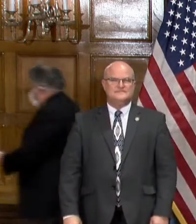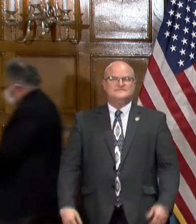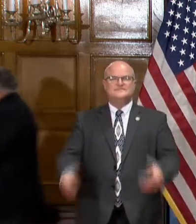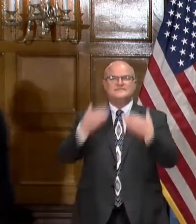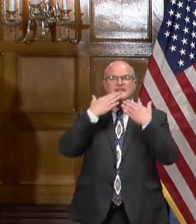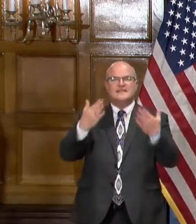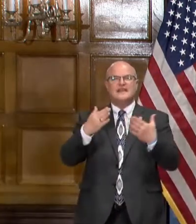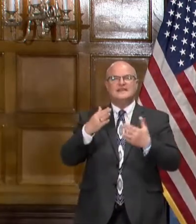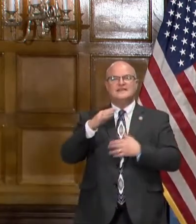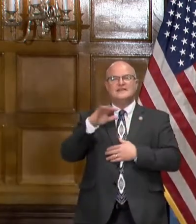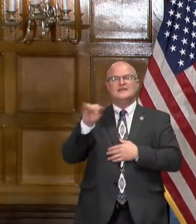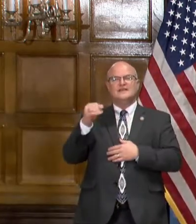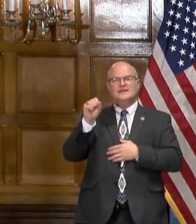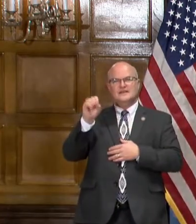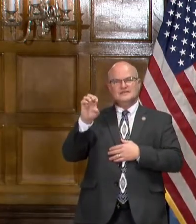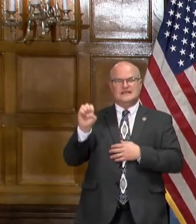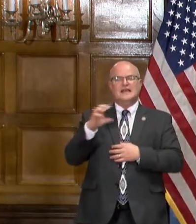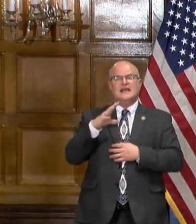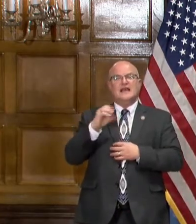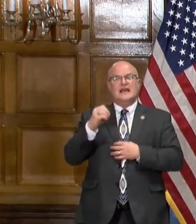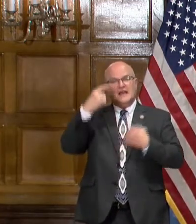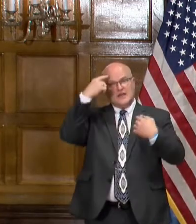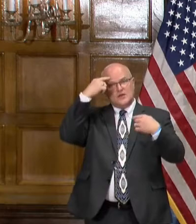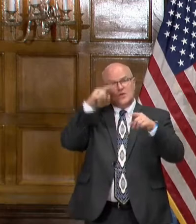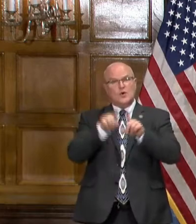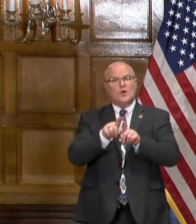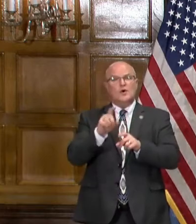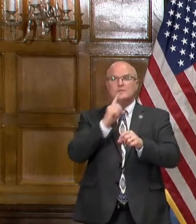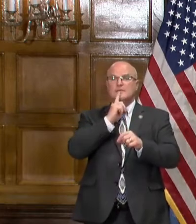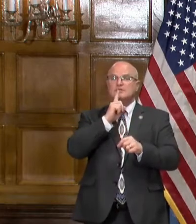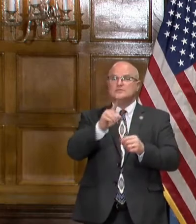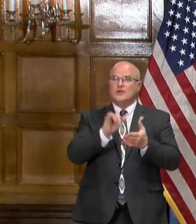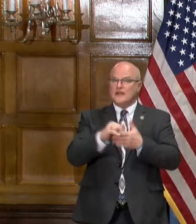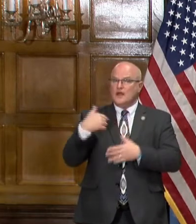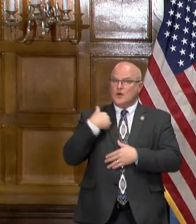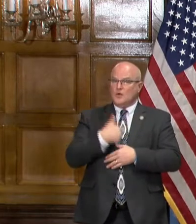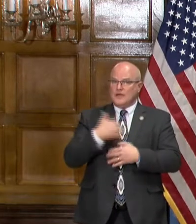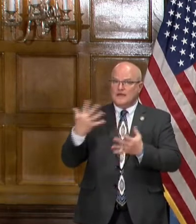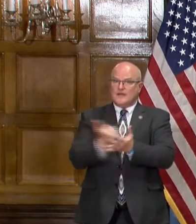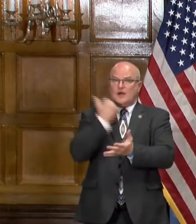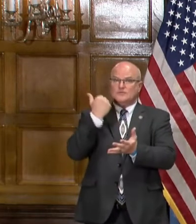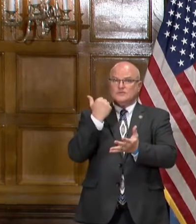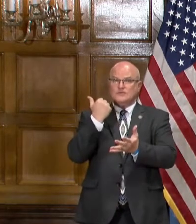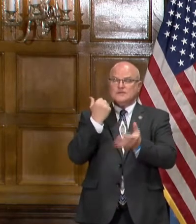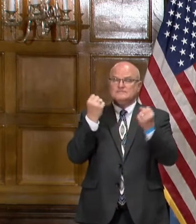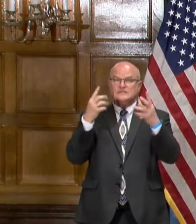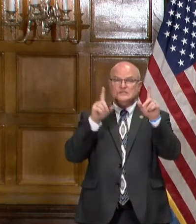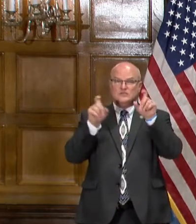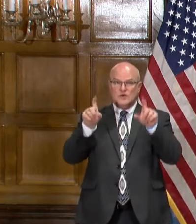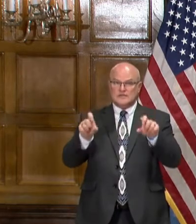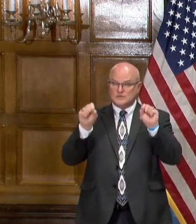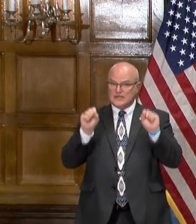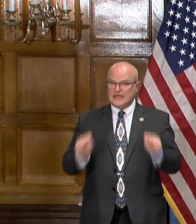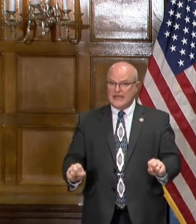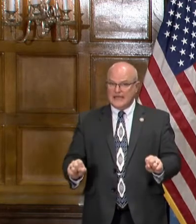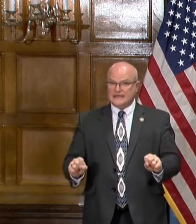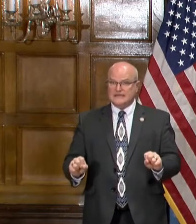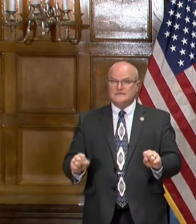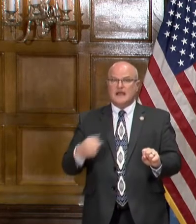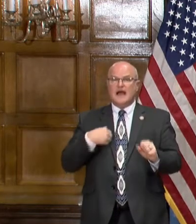Thank you, Jose. And in order to make sure we have an opportunity to get to as many questions as we can,